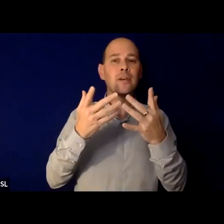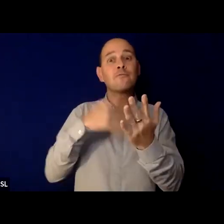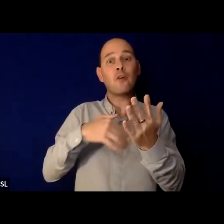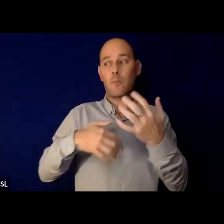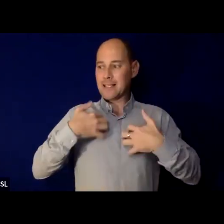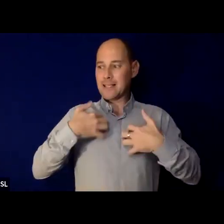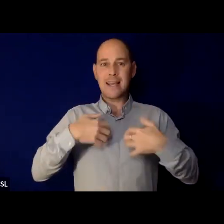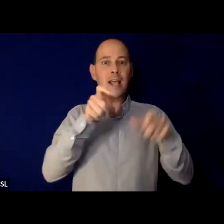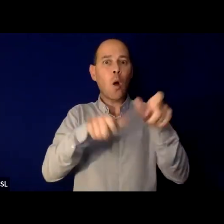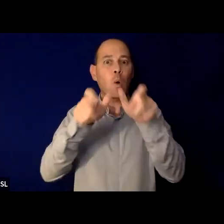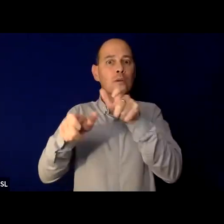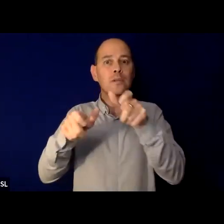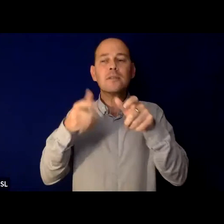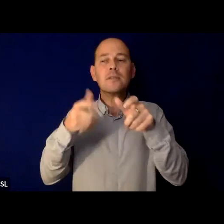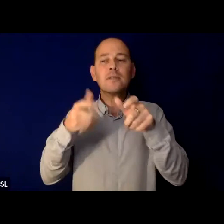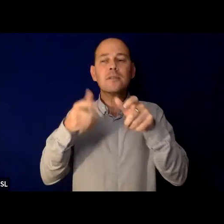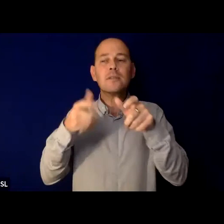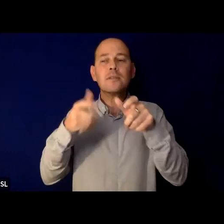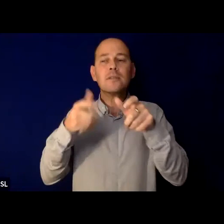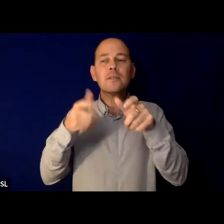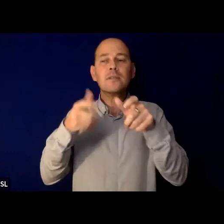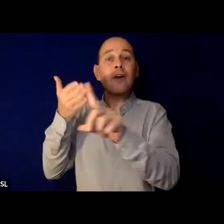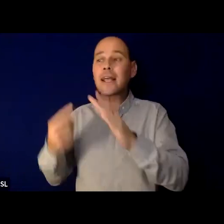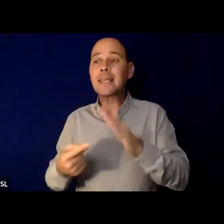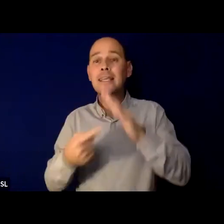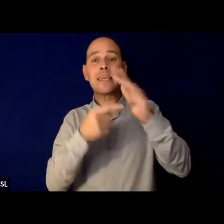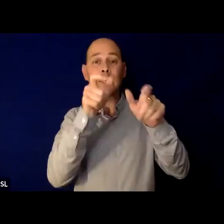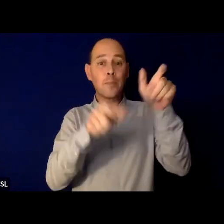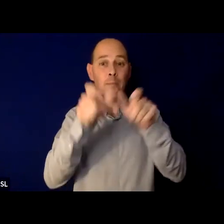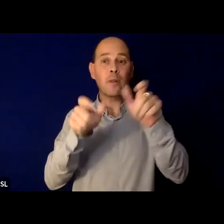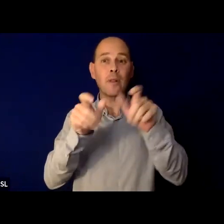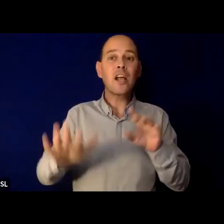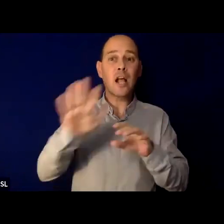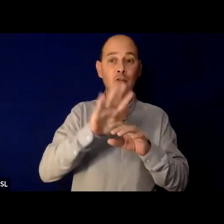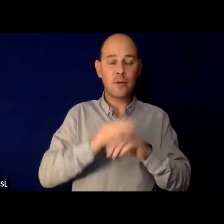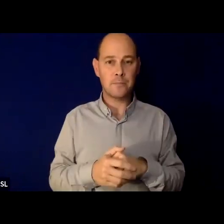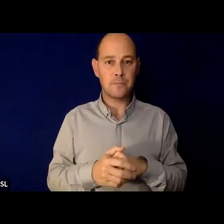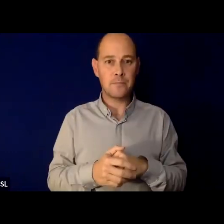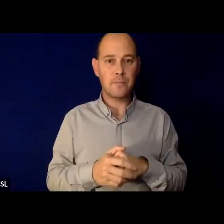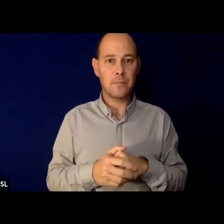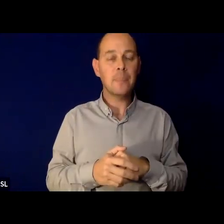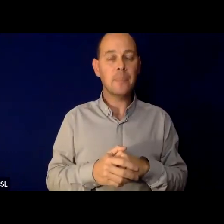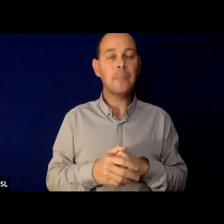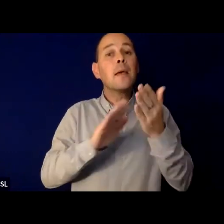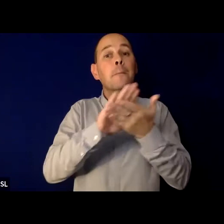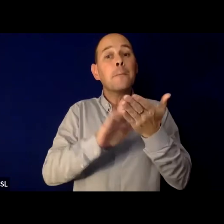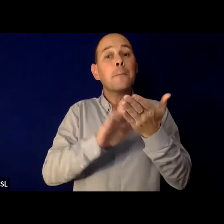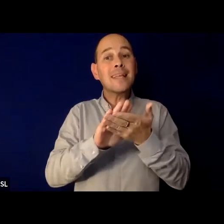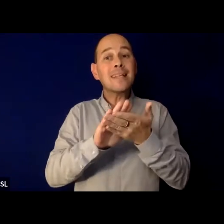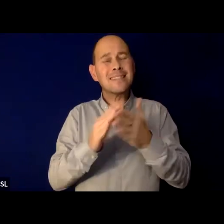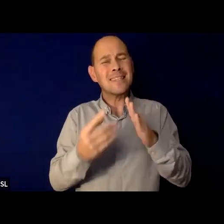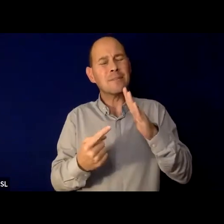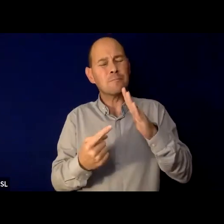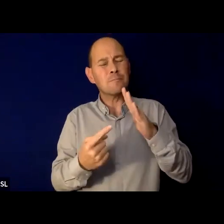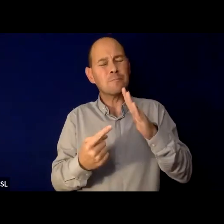be able to identify the key people in the country. And last, because of this, it has required significant more time